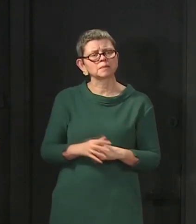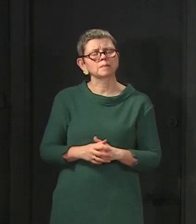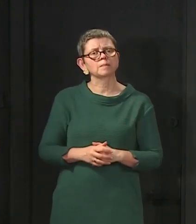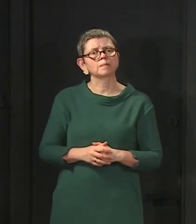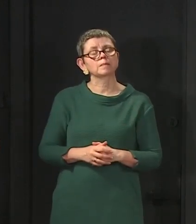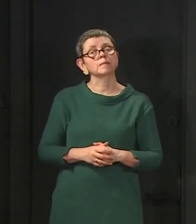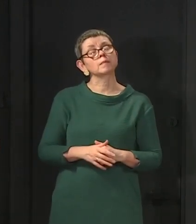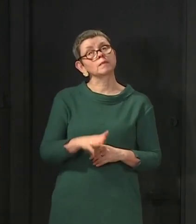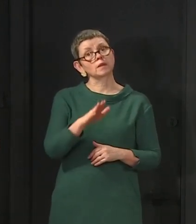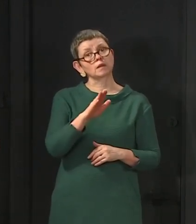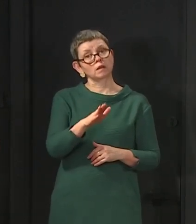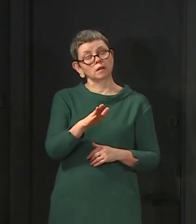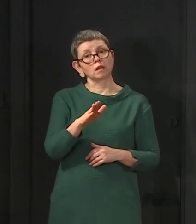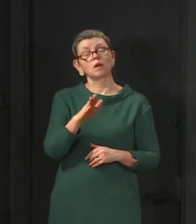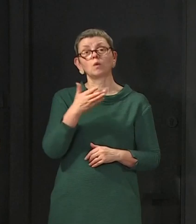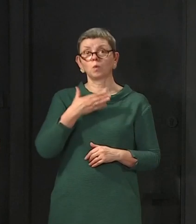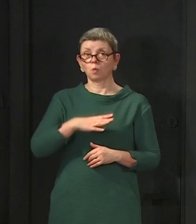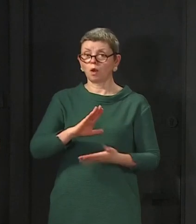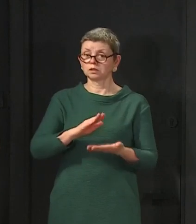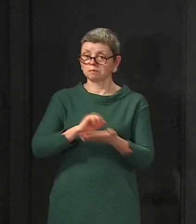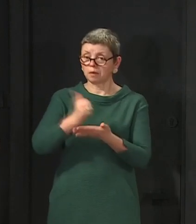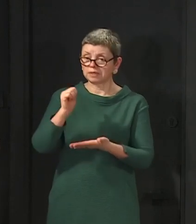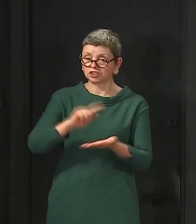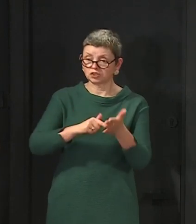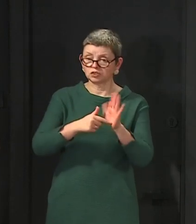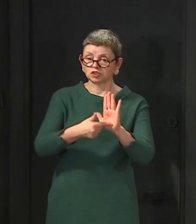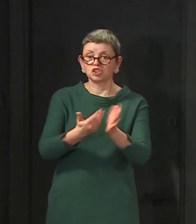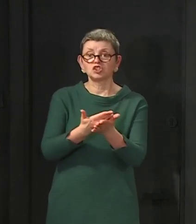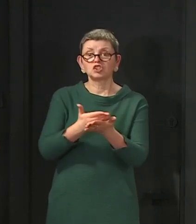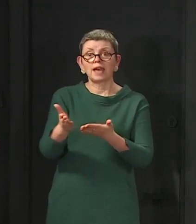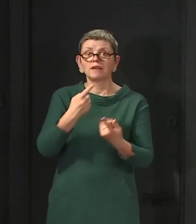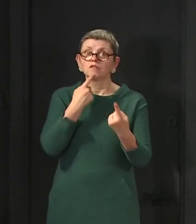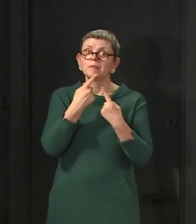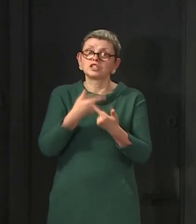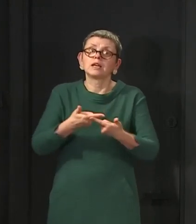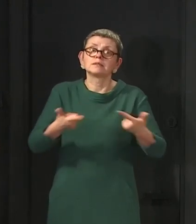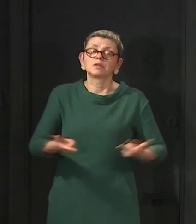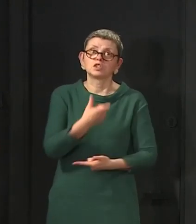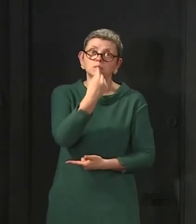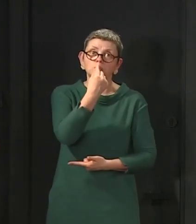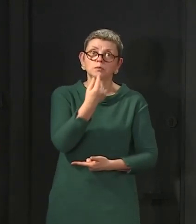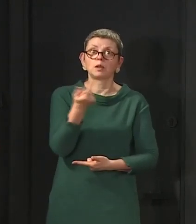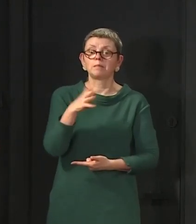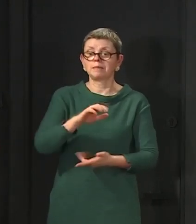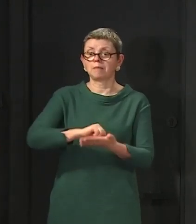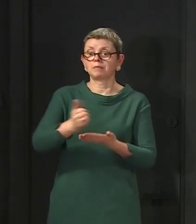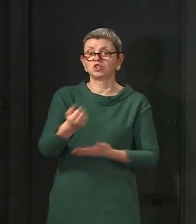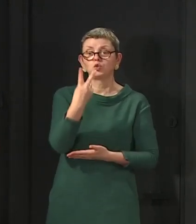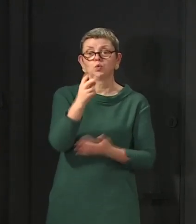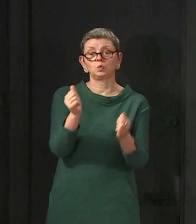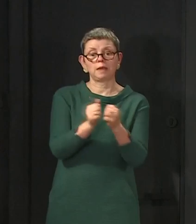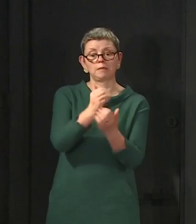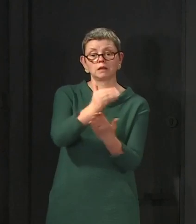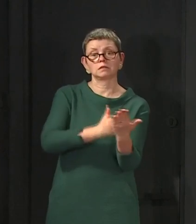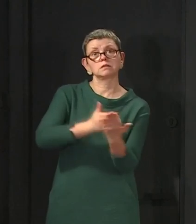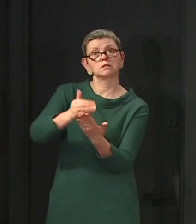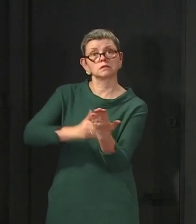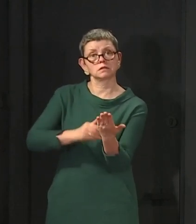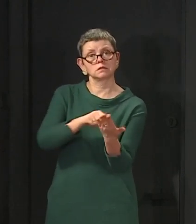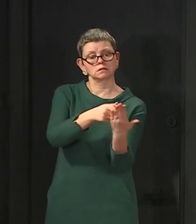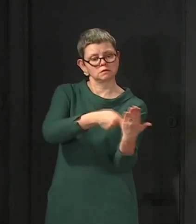look to see what more we can publish. We want to be as transparent as possible. We have now published two documents that gives a lot of our thinking and a lot of how we